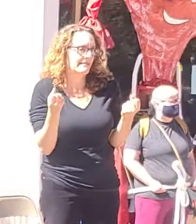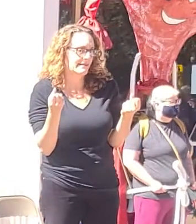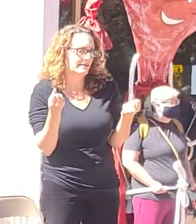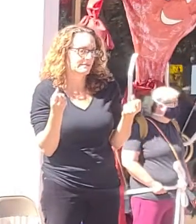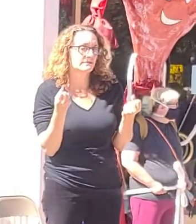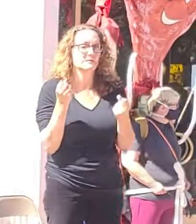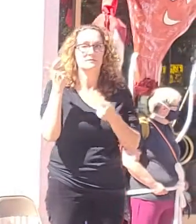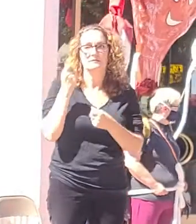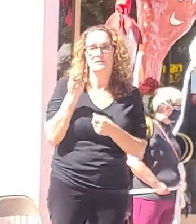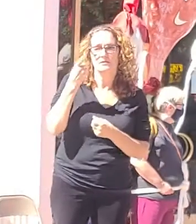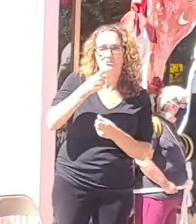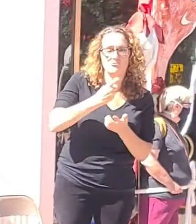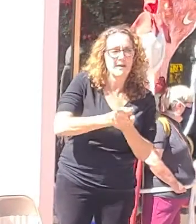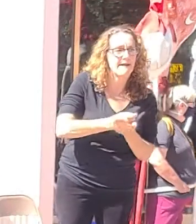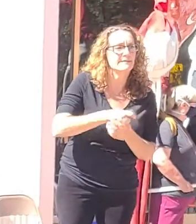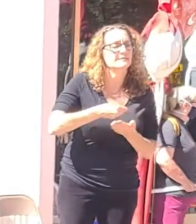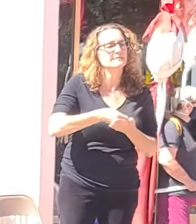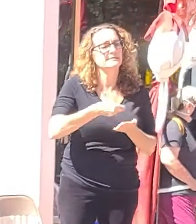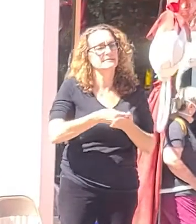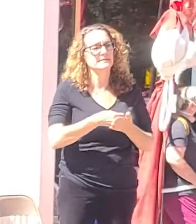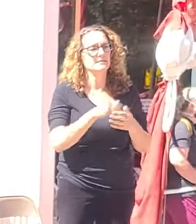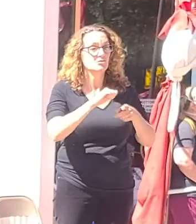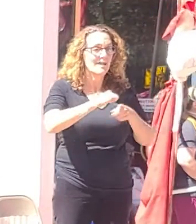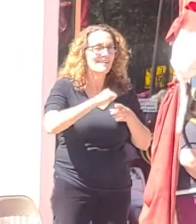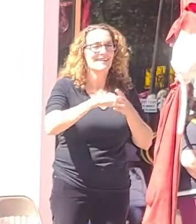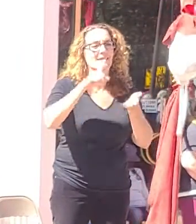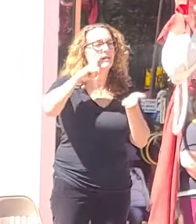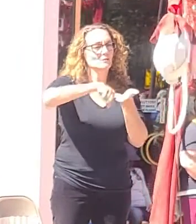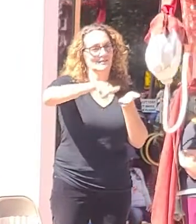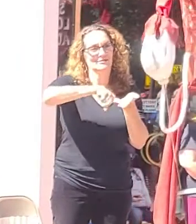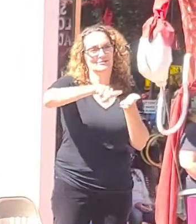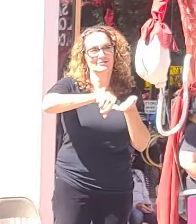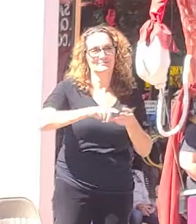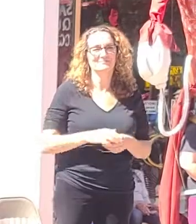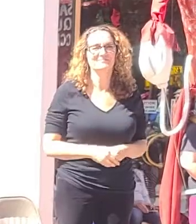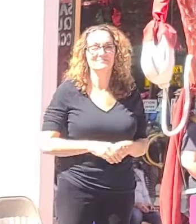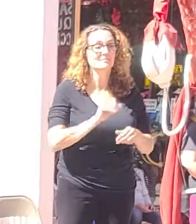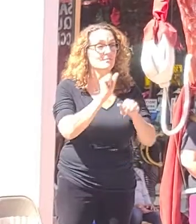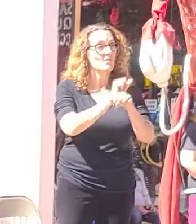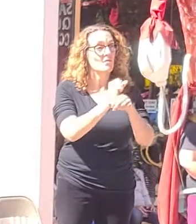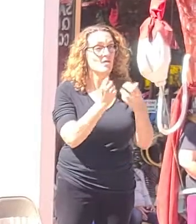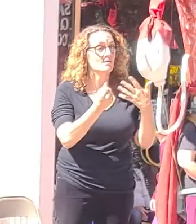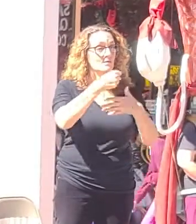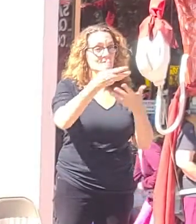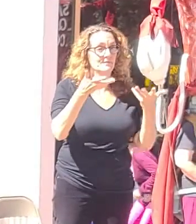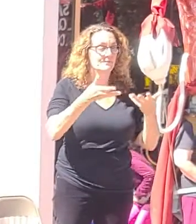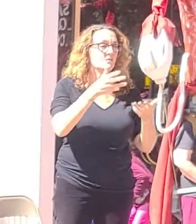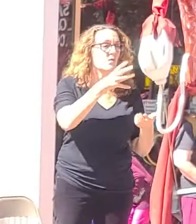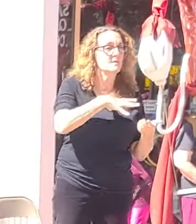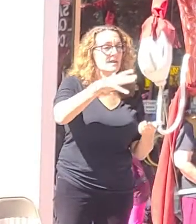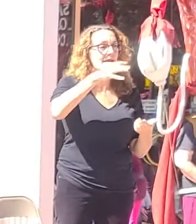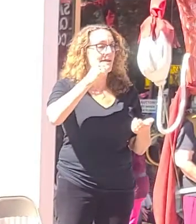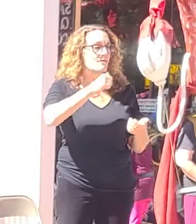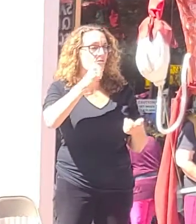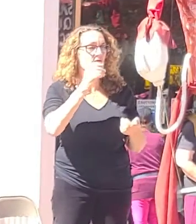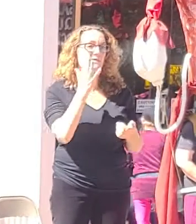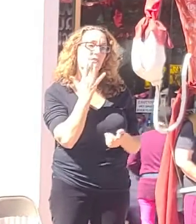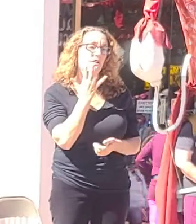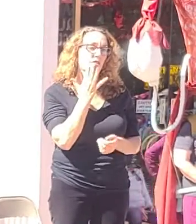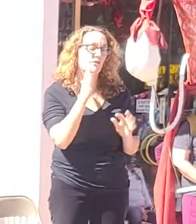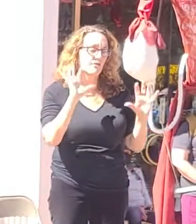grant making, trainings, education, and research. Our work priorities are for women and girls of